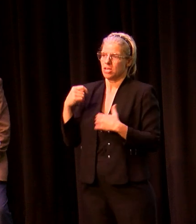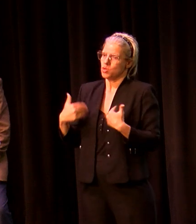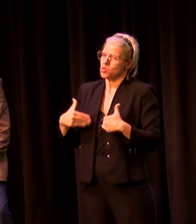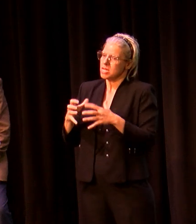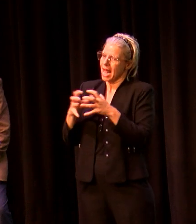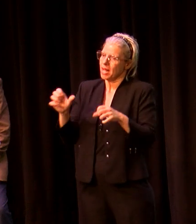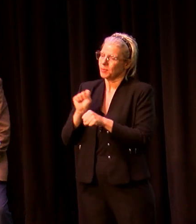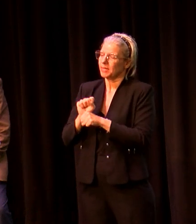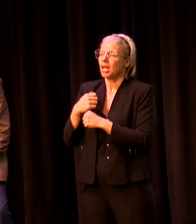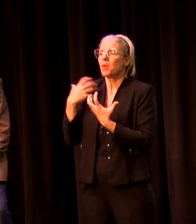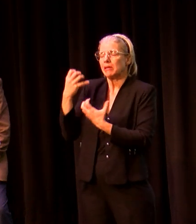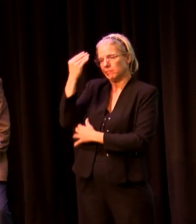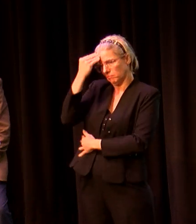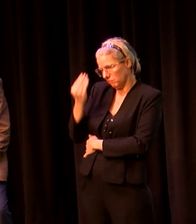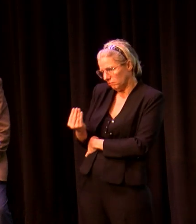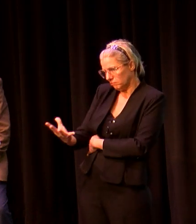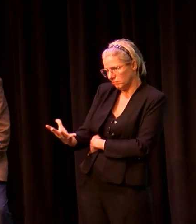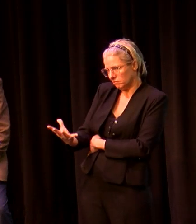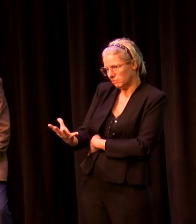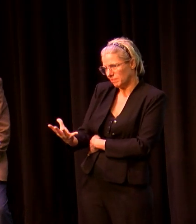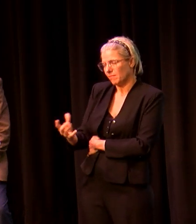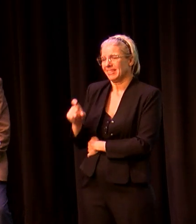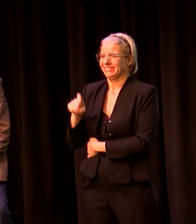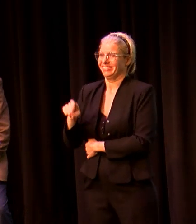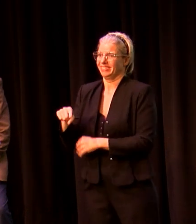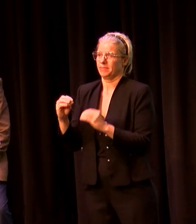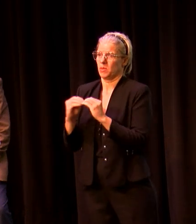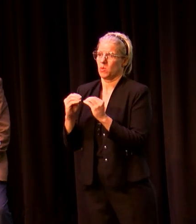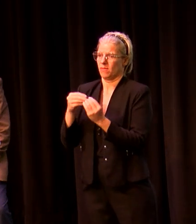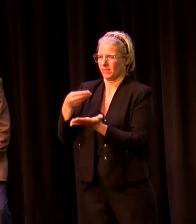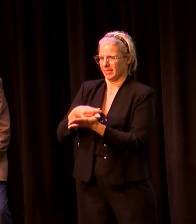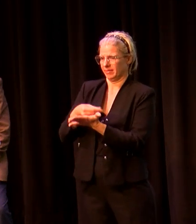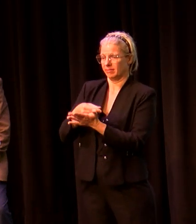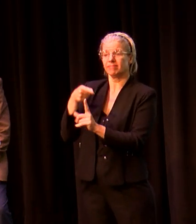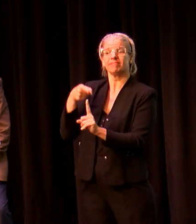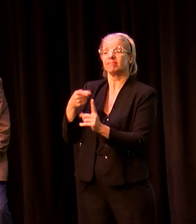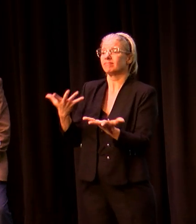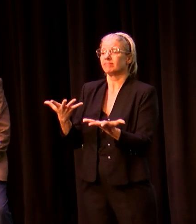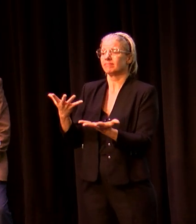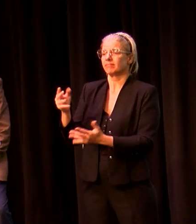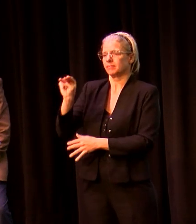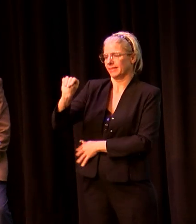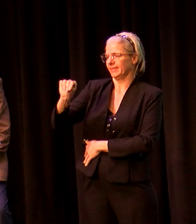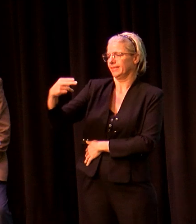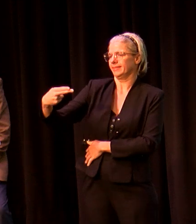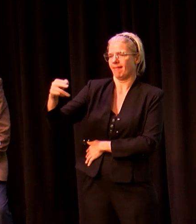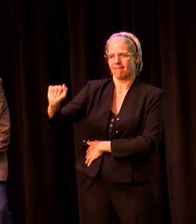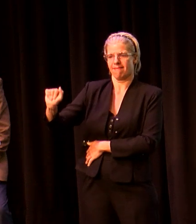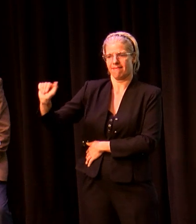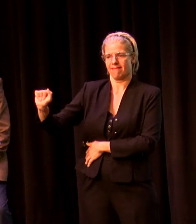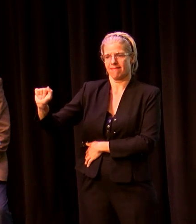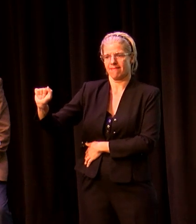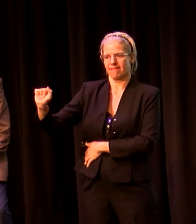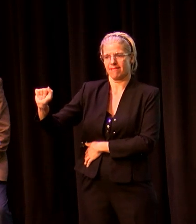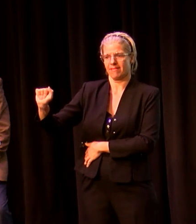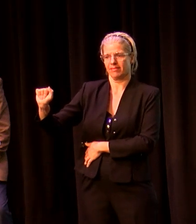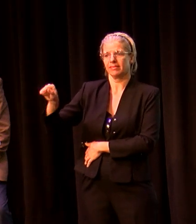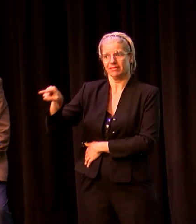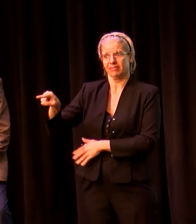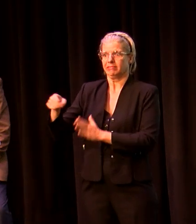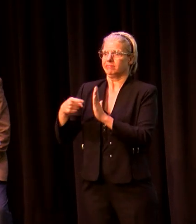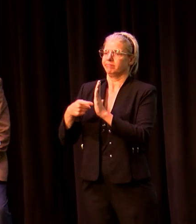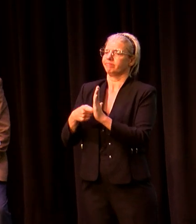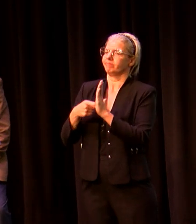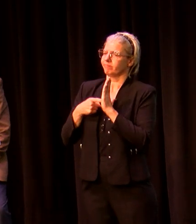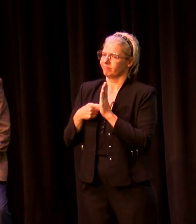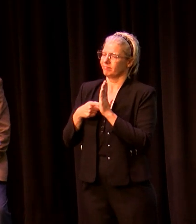underway. More funding for the MHAA, the Maryland Heritage Areas Authority, requires a legislative change.